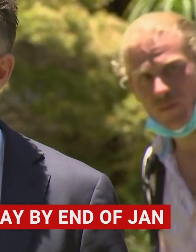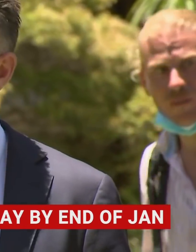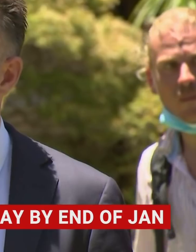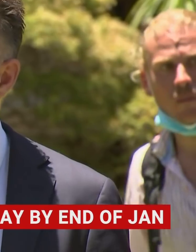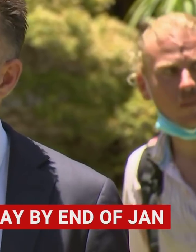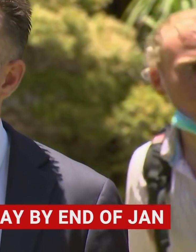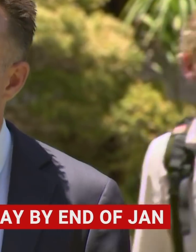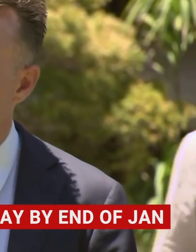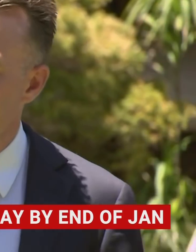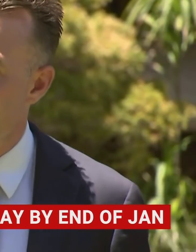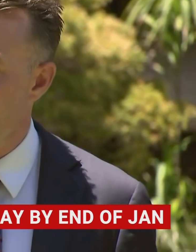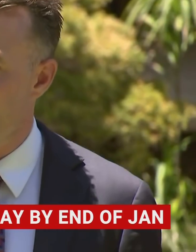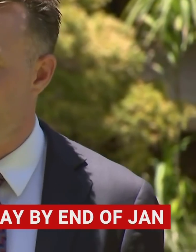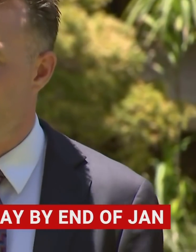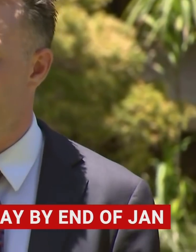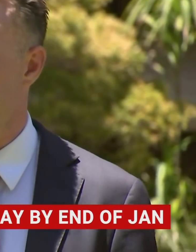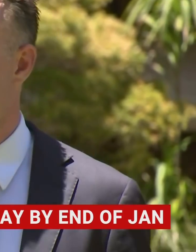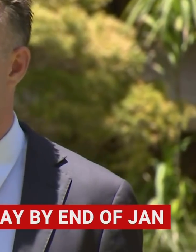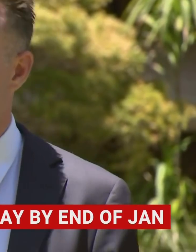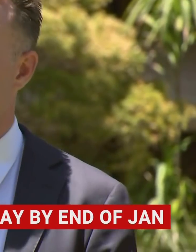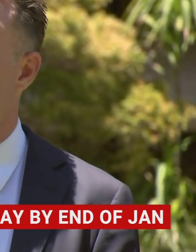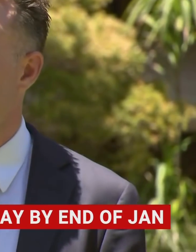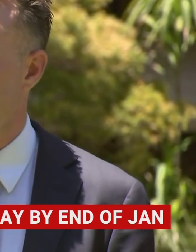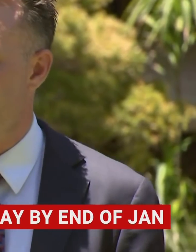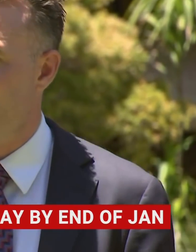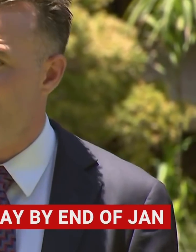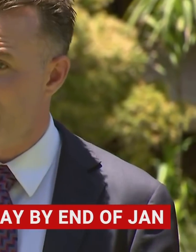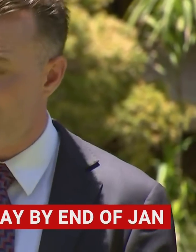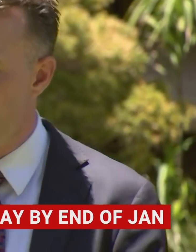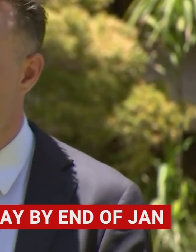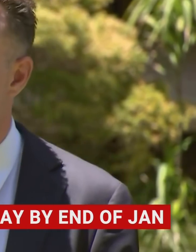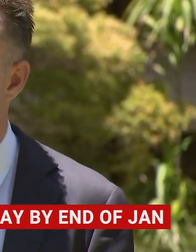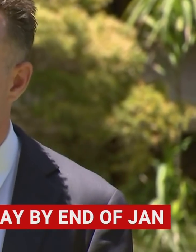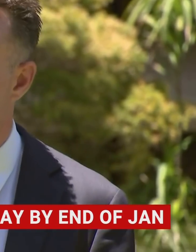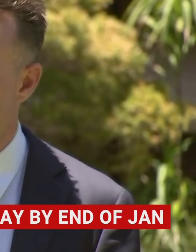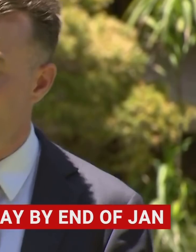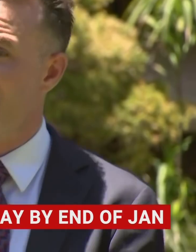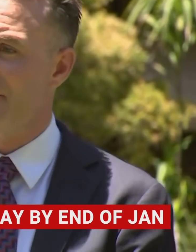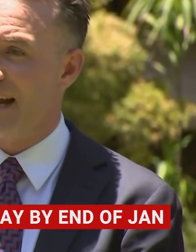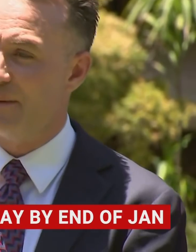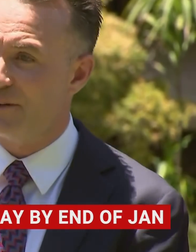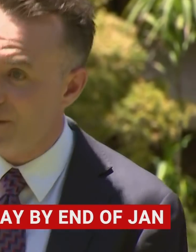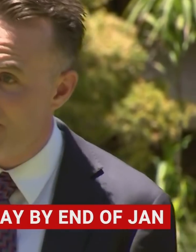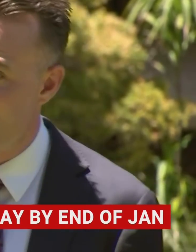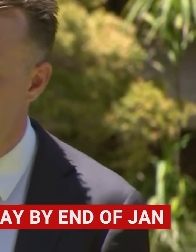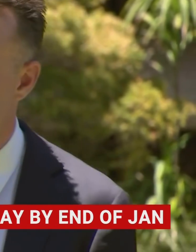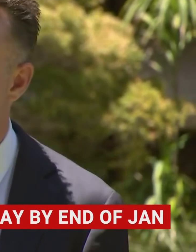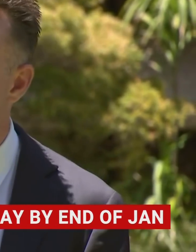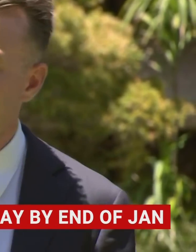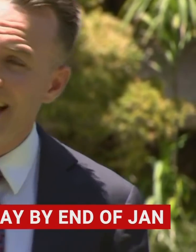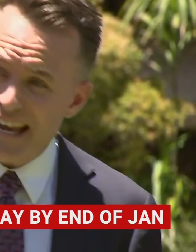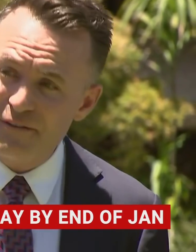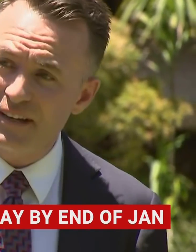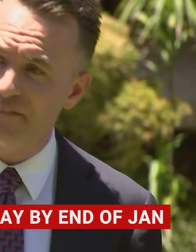How is that when we've got thousands of people that could potentially go into isolation over Christmas with the current rules that we have, considering how many Christmas parties there